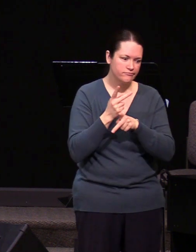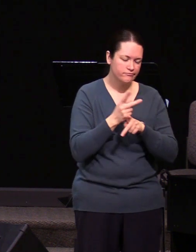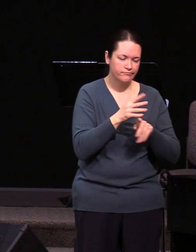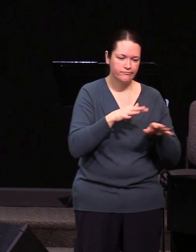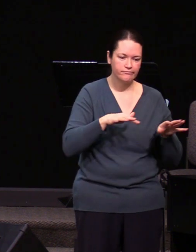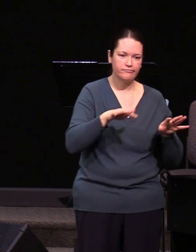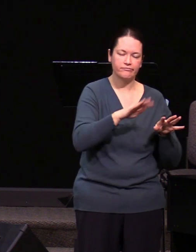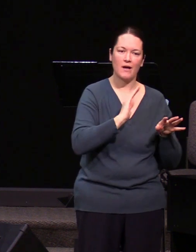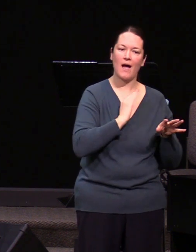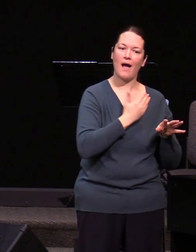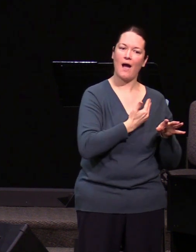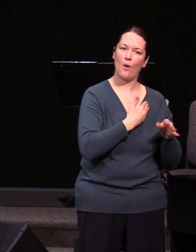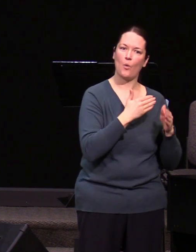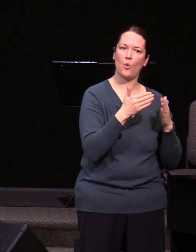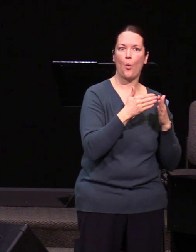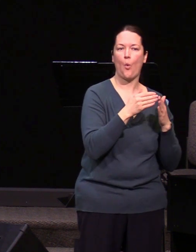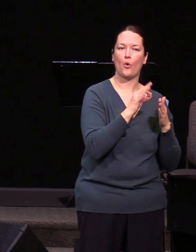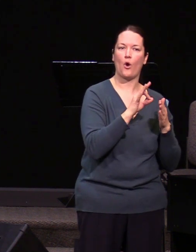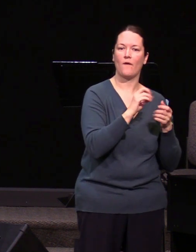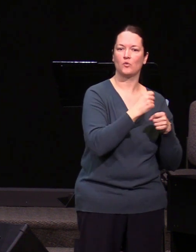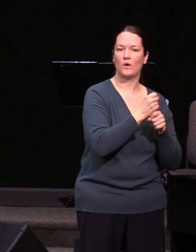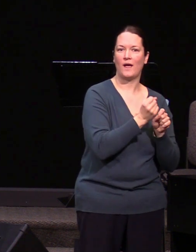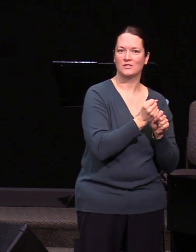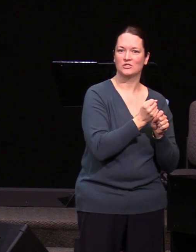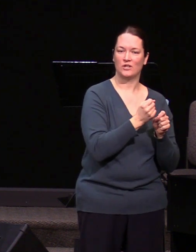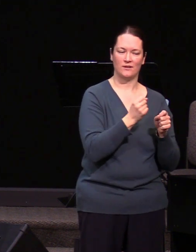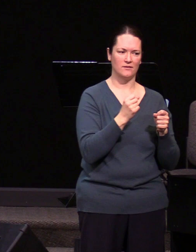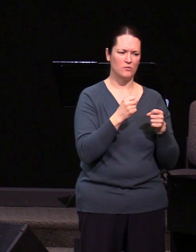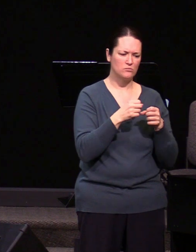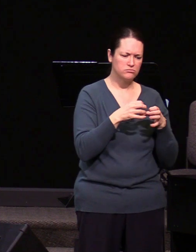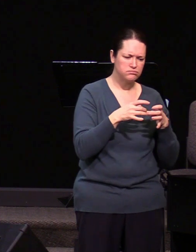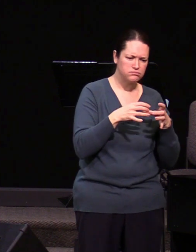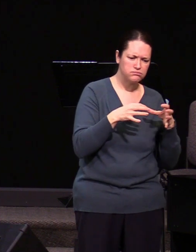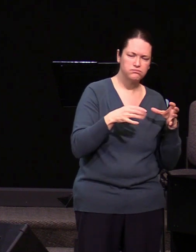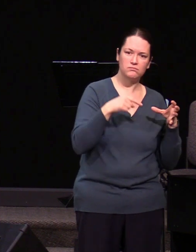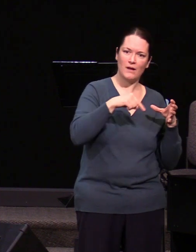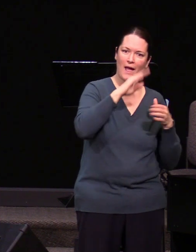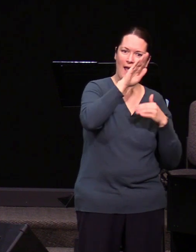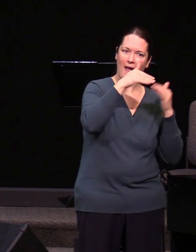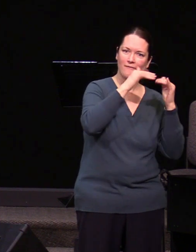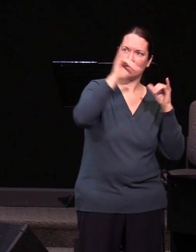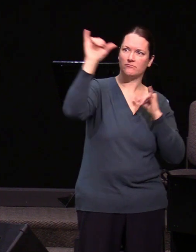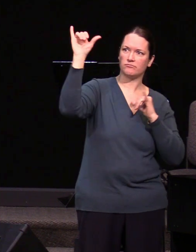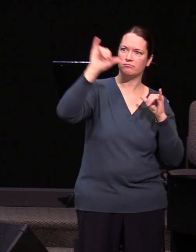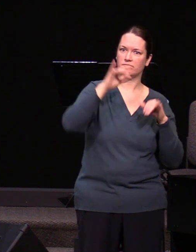creation and help grow this enclave of heaven.